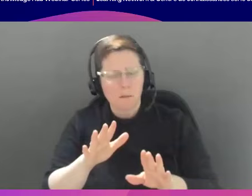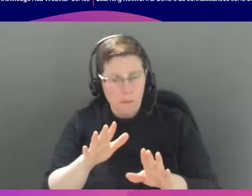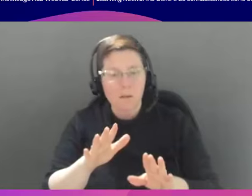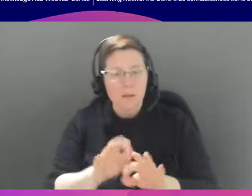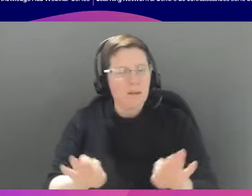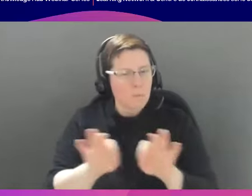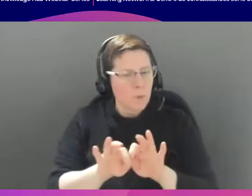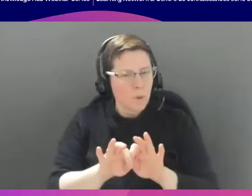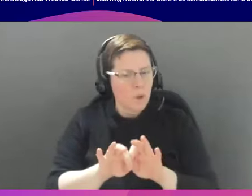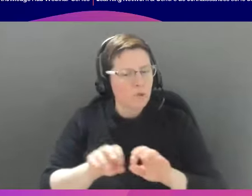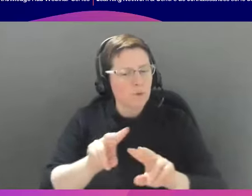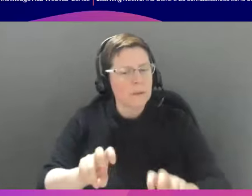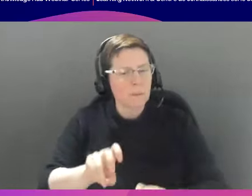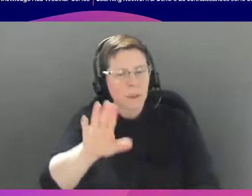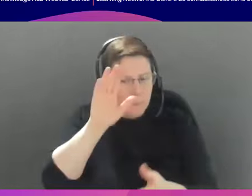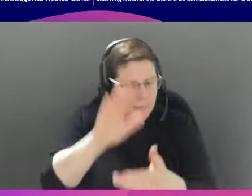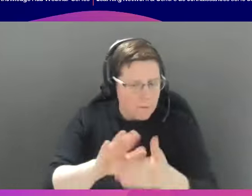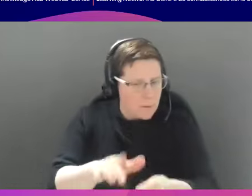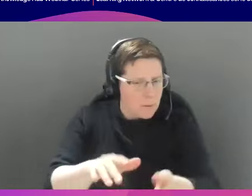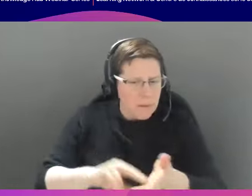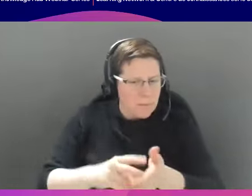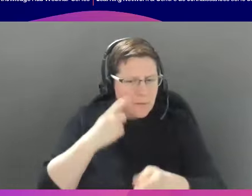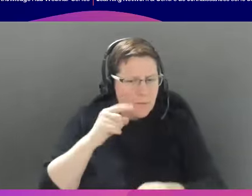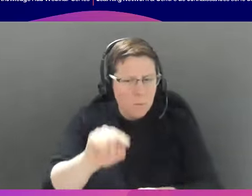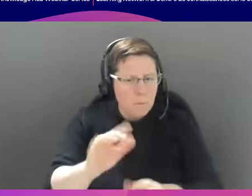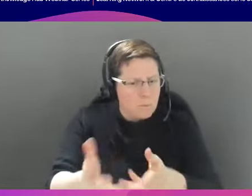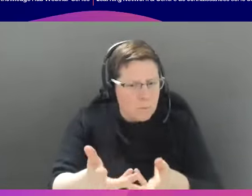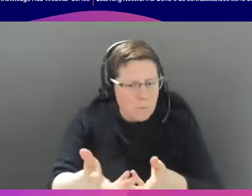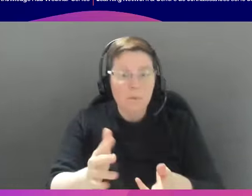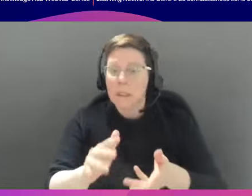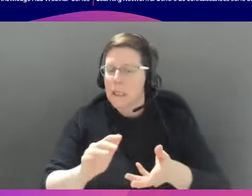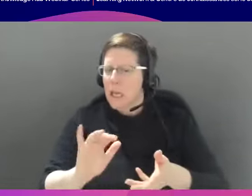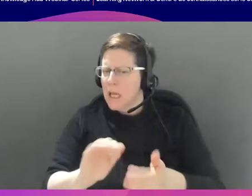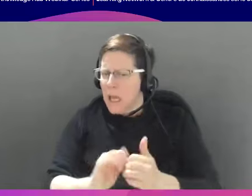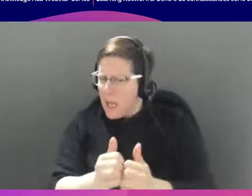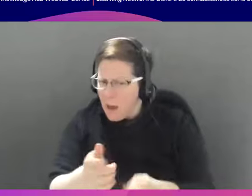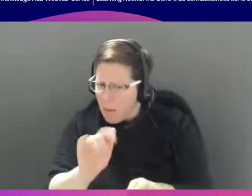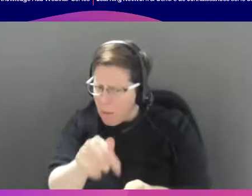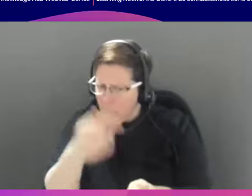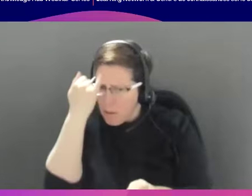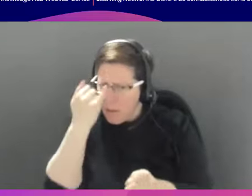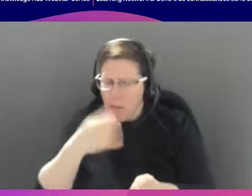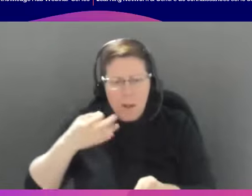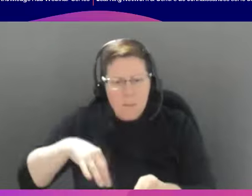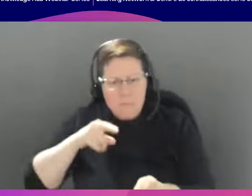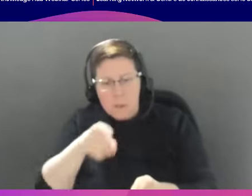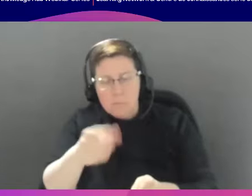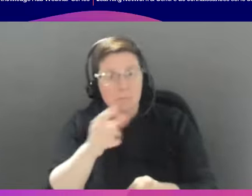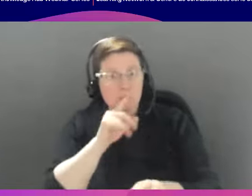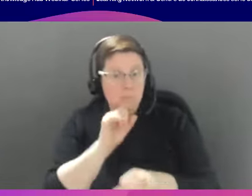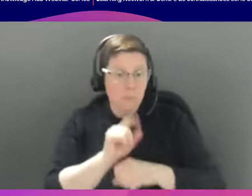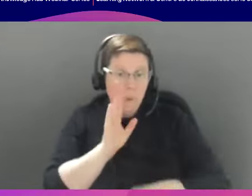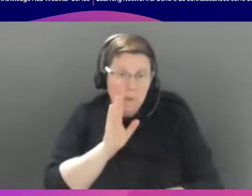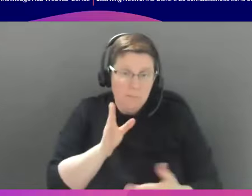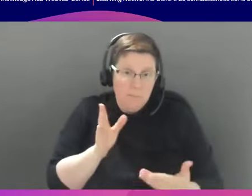to explore what this ideology means to them and how it serves and benefits them, because it does serve and benefit them in